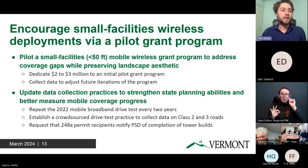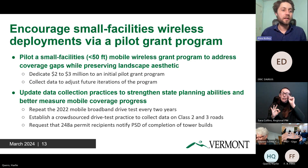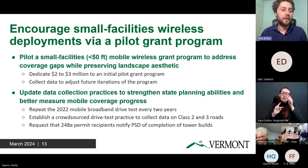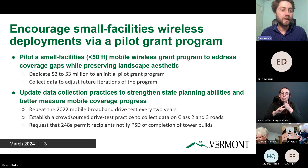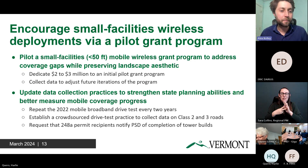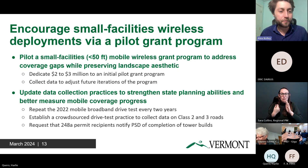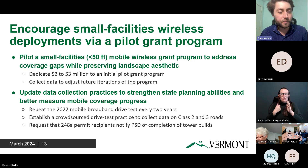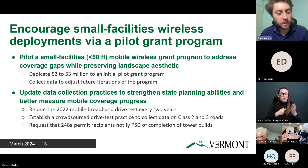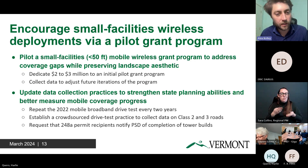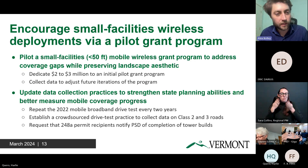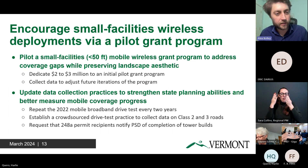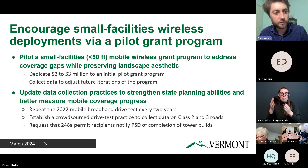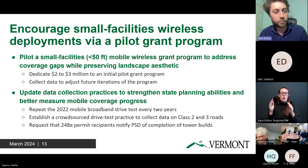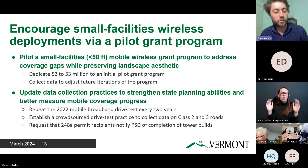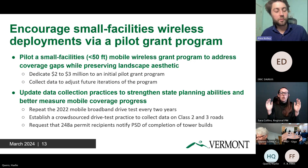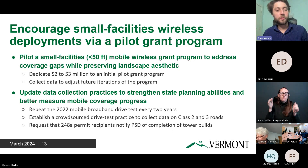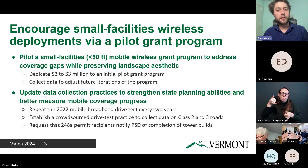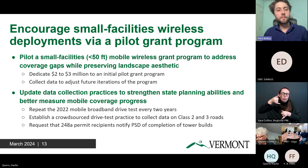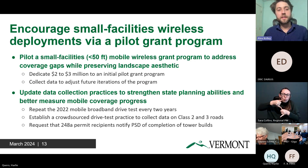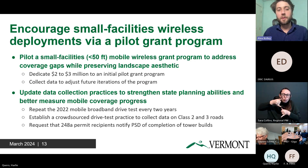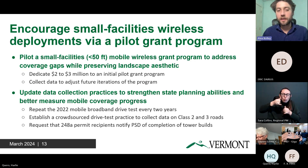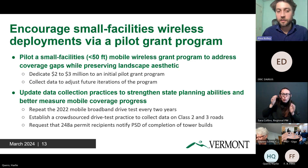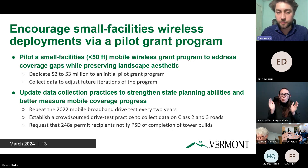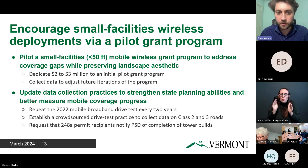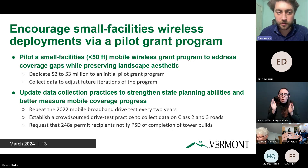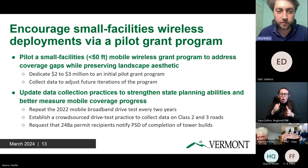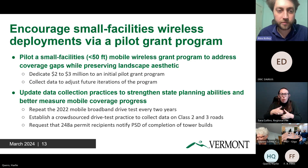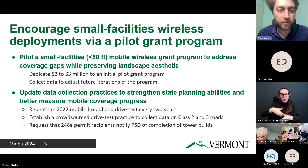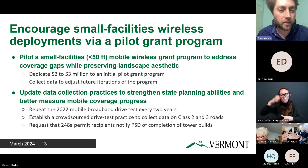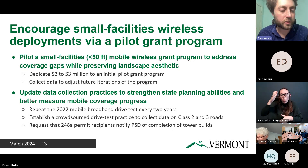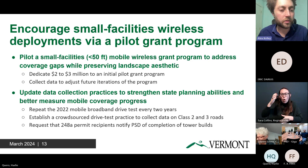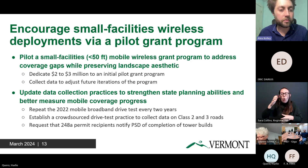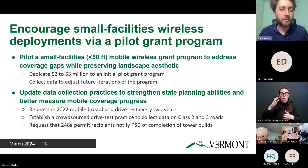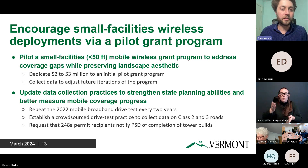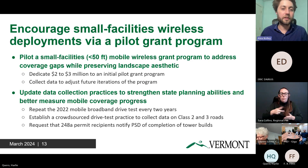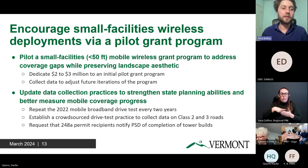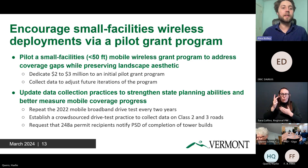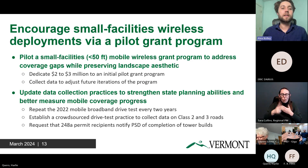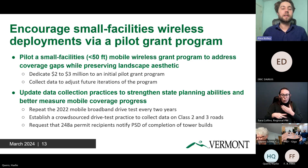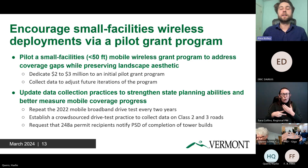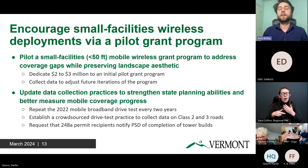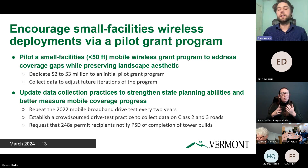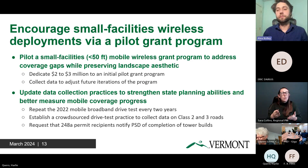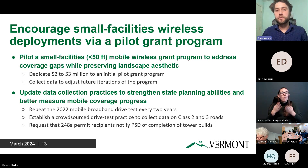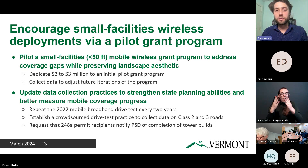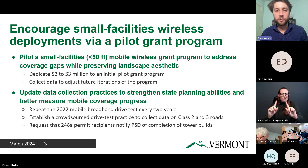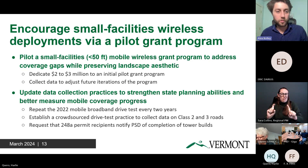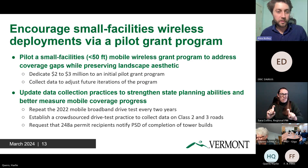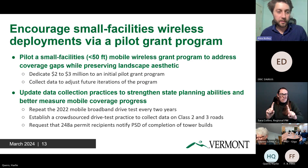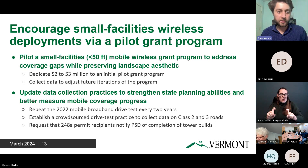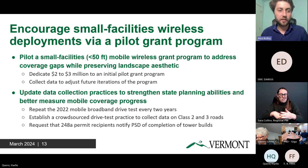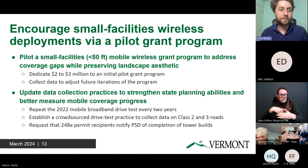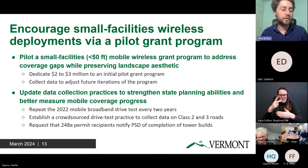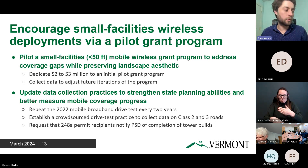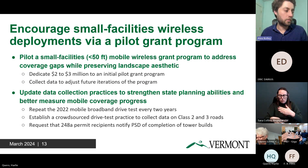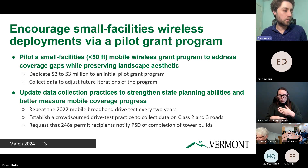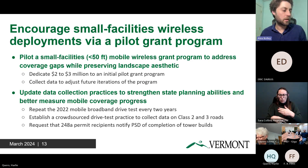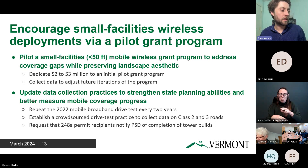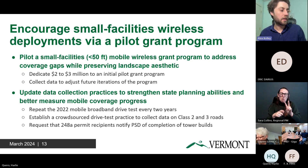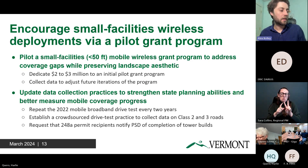program. And we're recommending a pilot first of 2 to 3 million to test